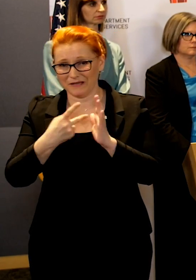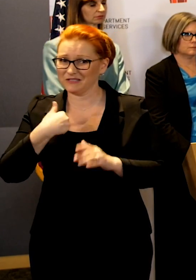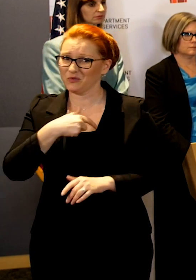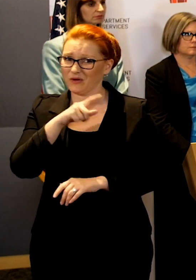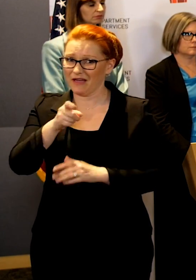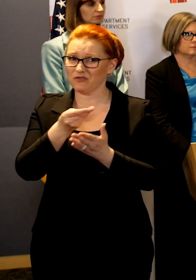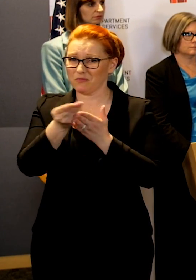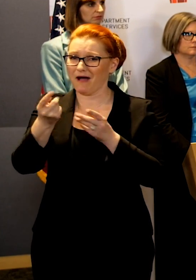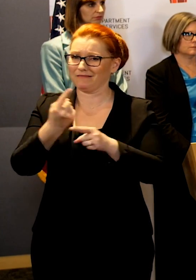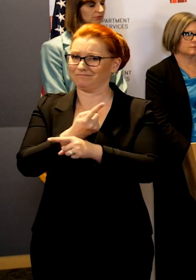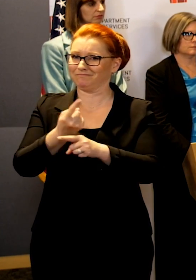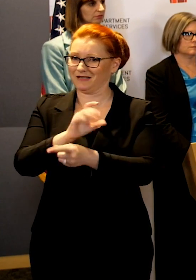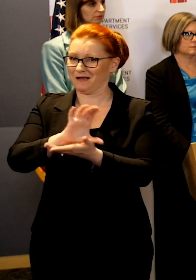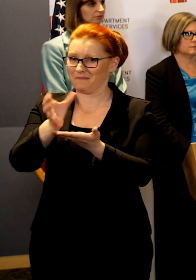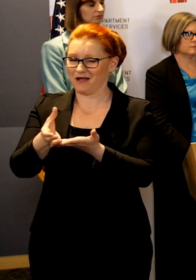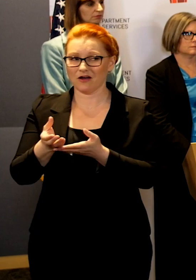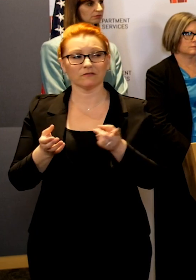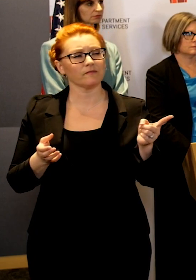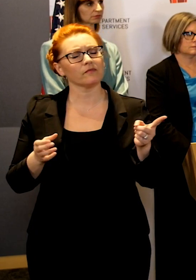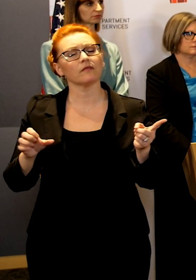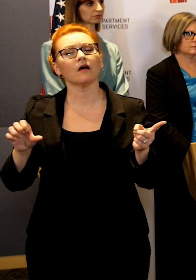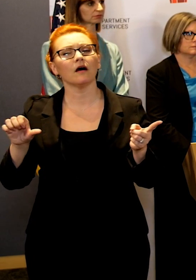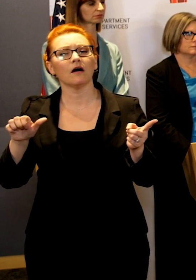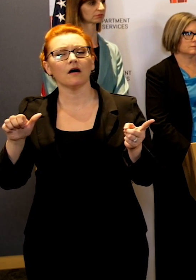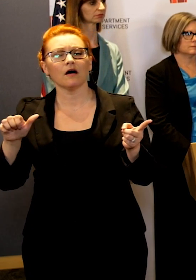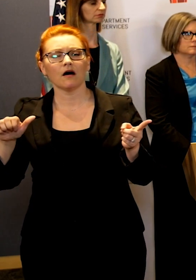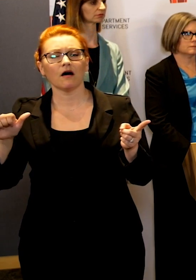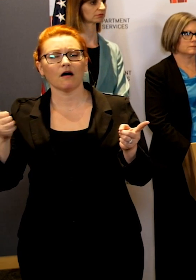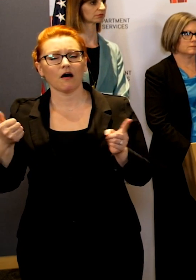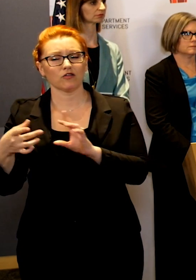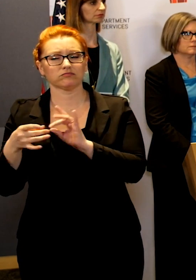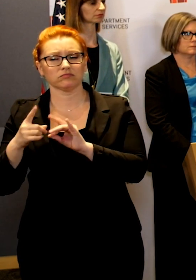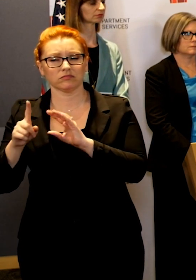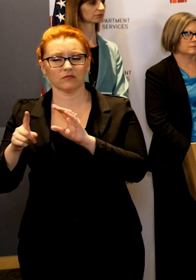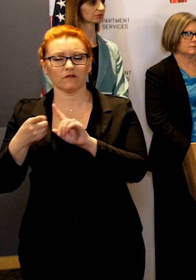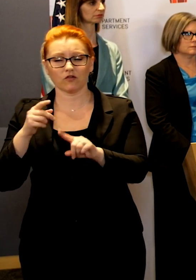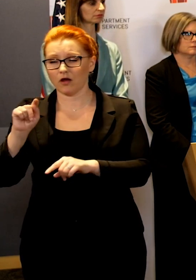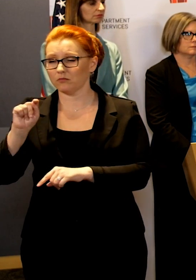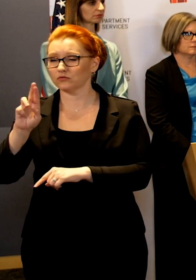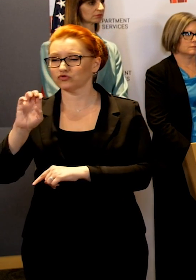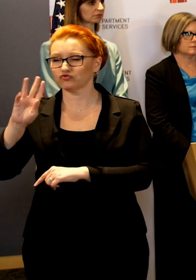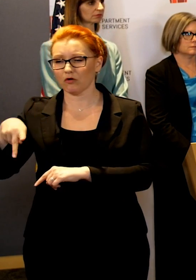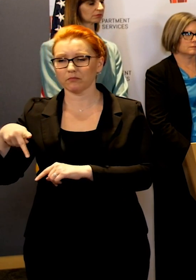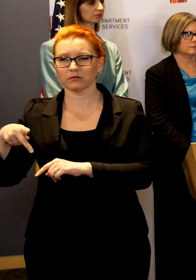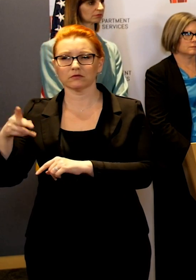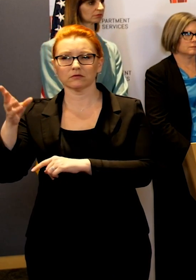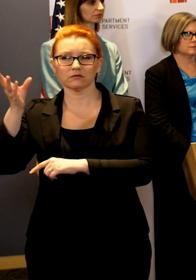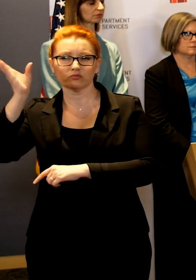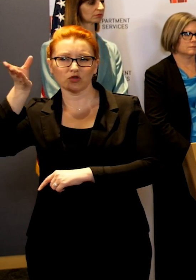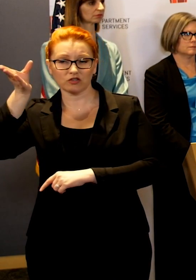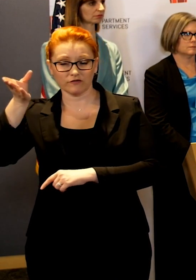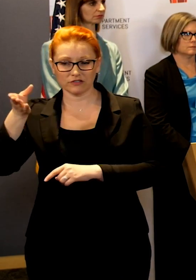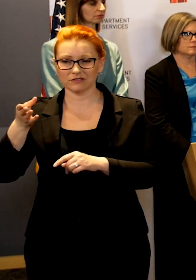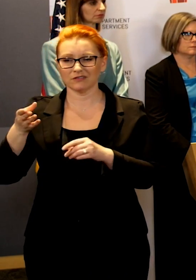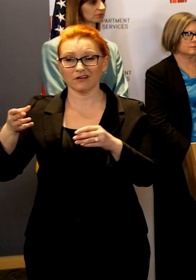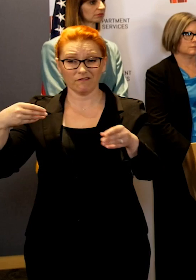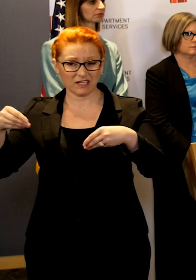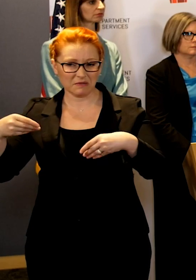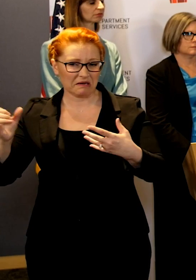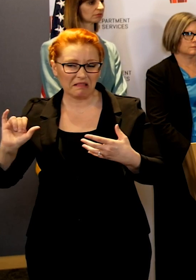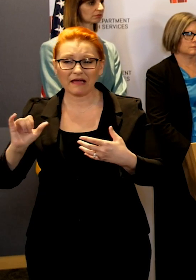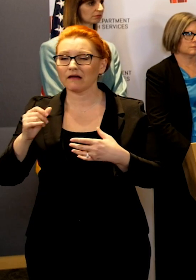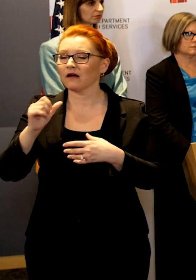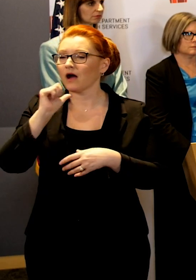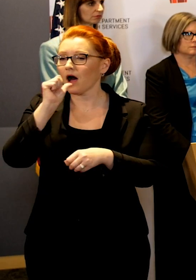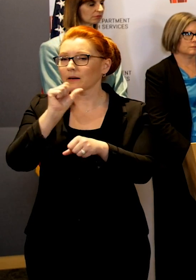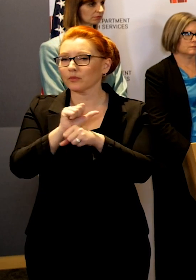consistent basis. One related thing also came out of the Trump press conference about flexibility, things like unemployment. Right now, you